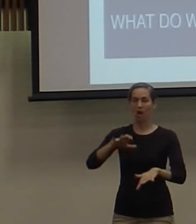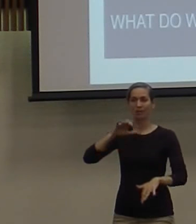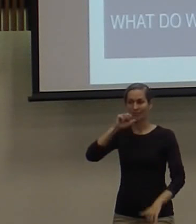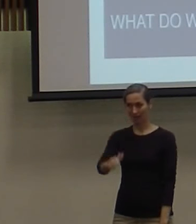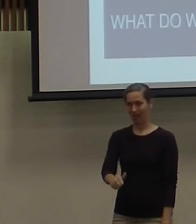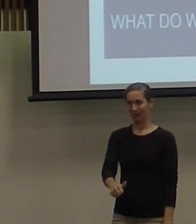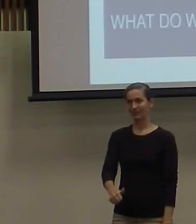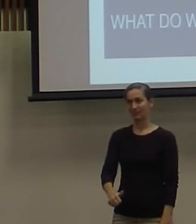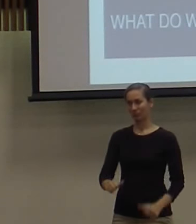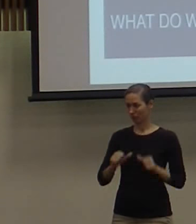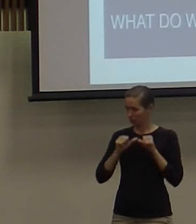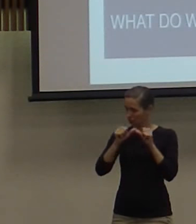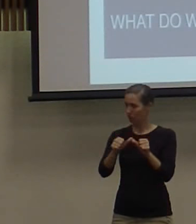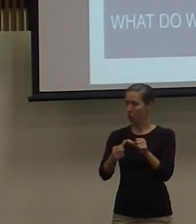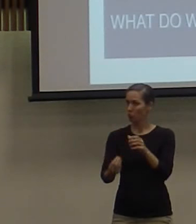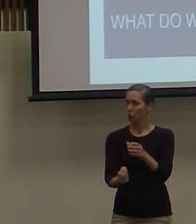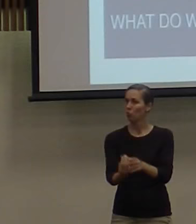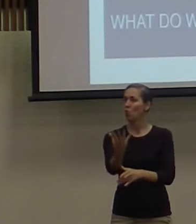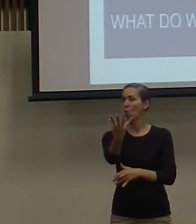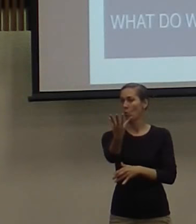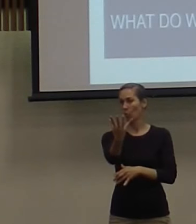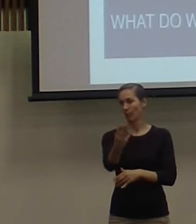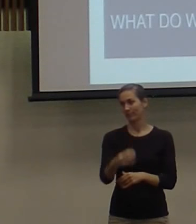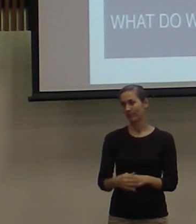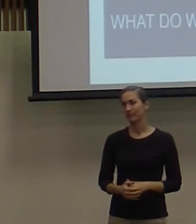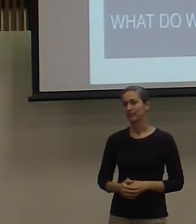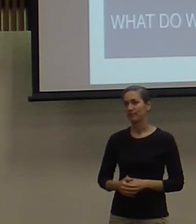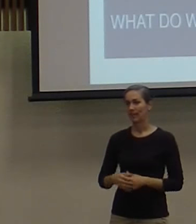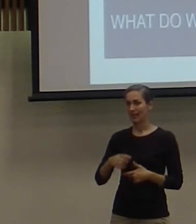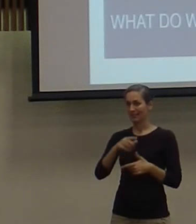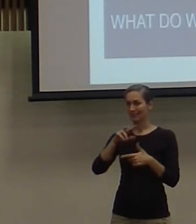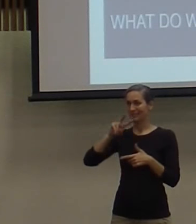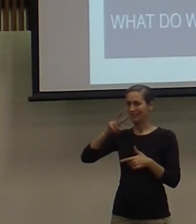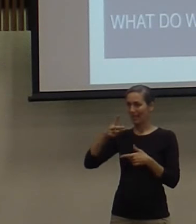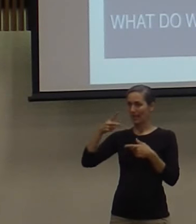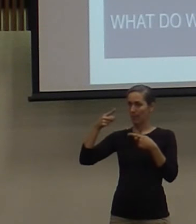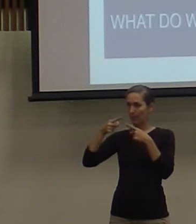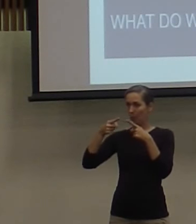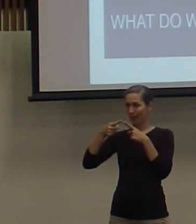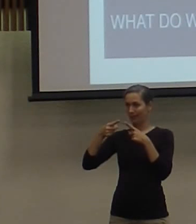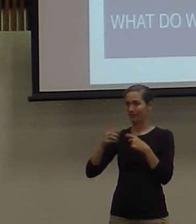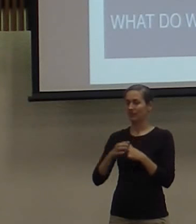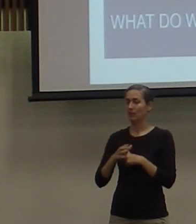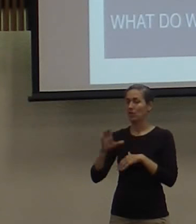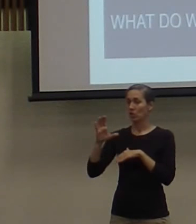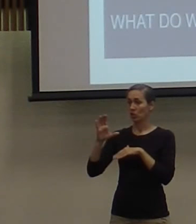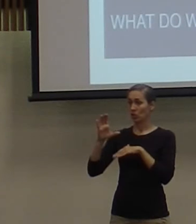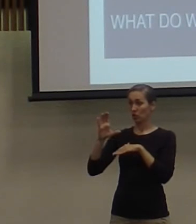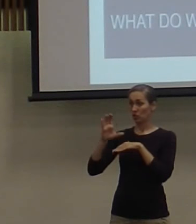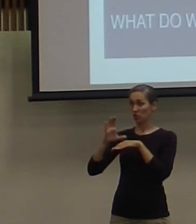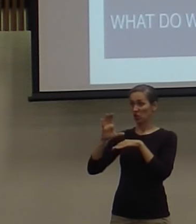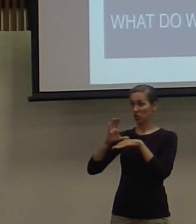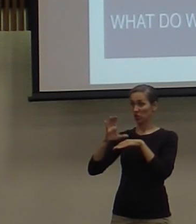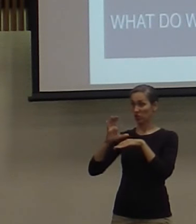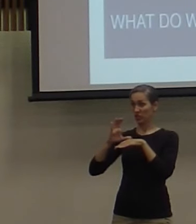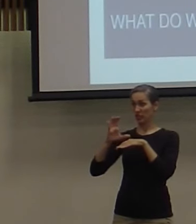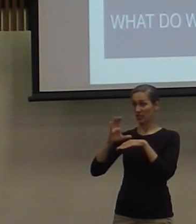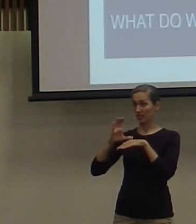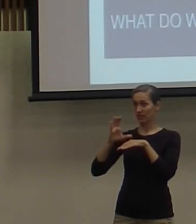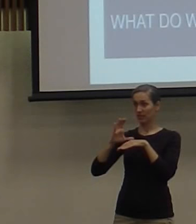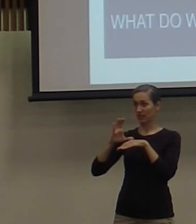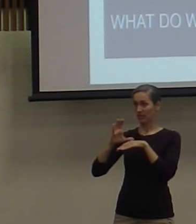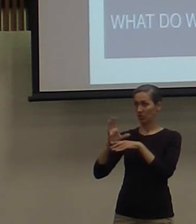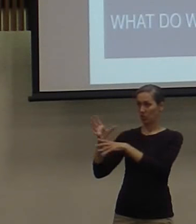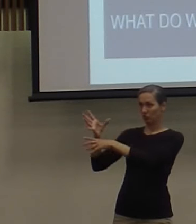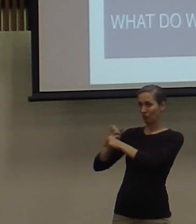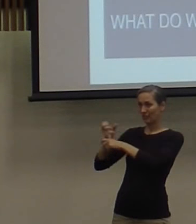grow. And then second point is from the church that received the fully supported from the